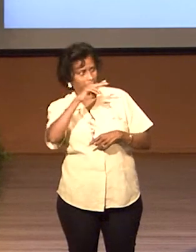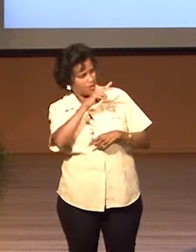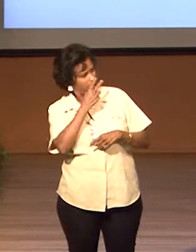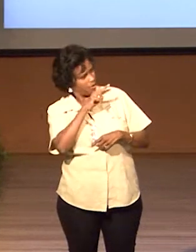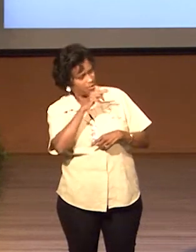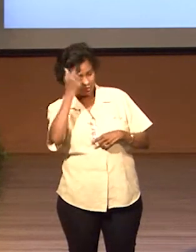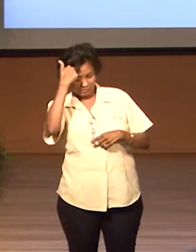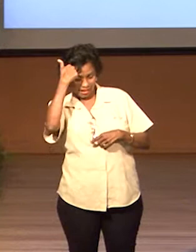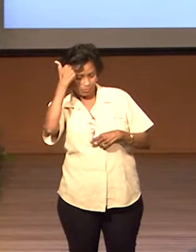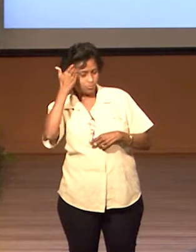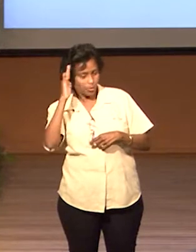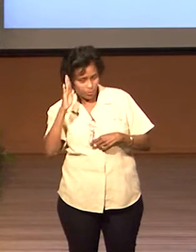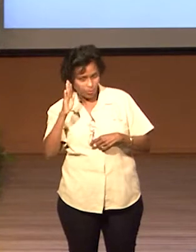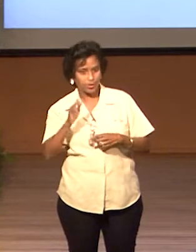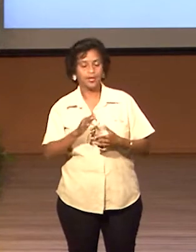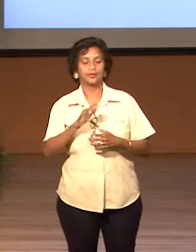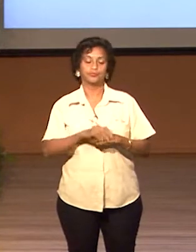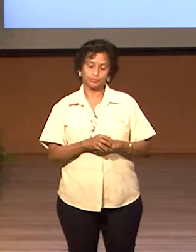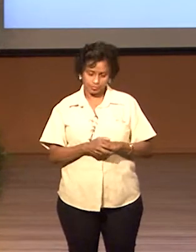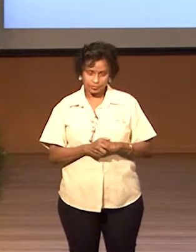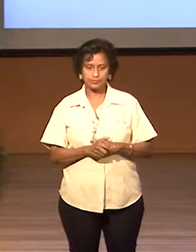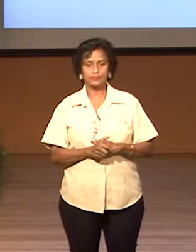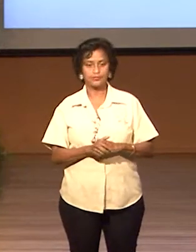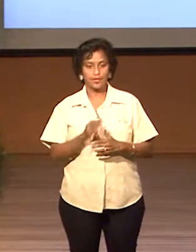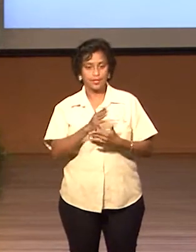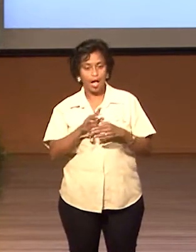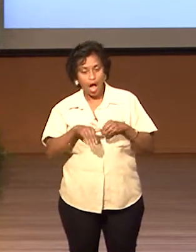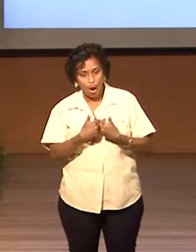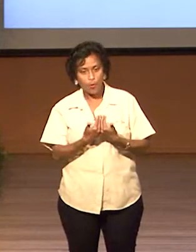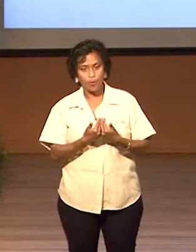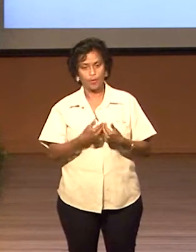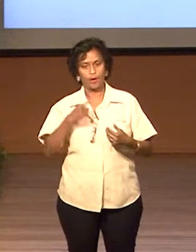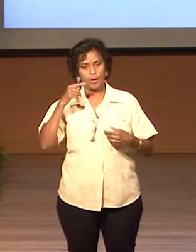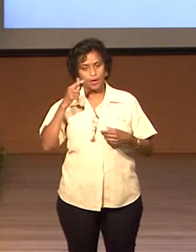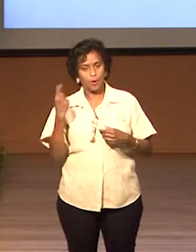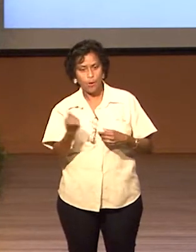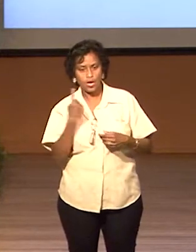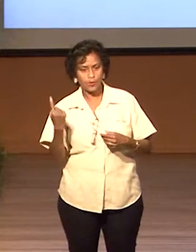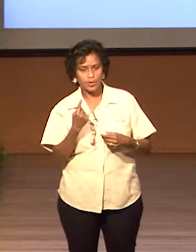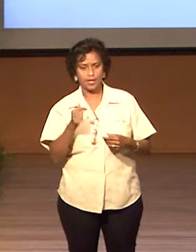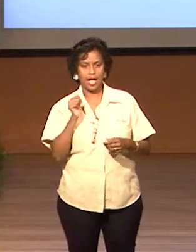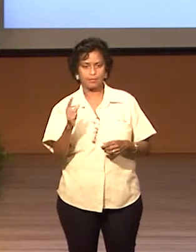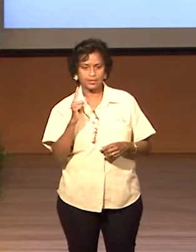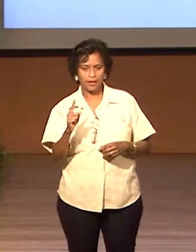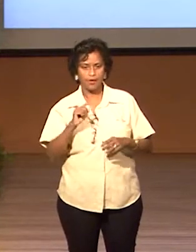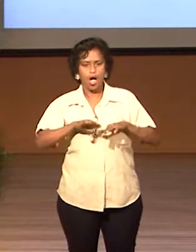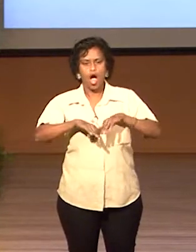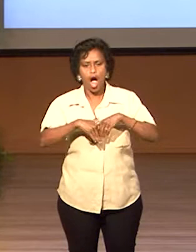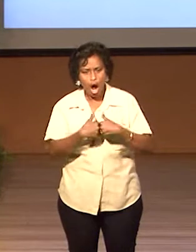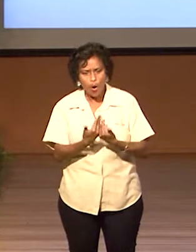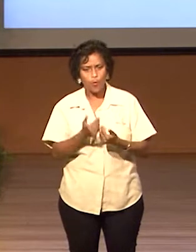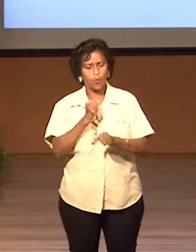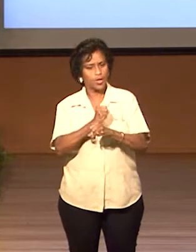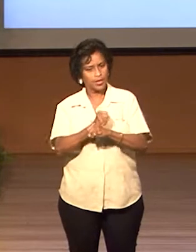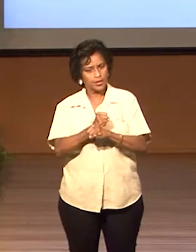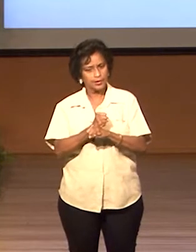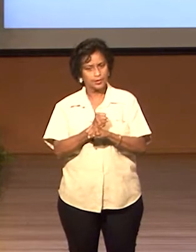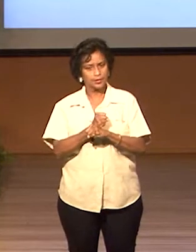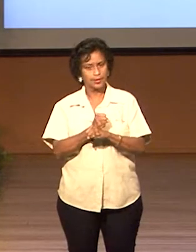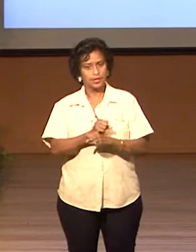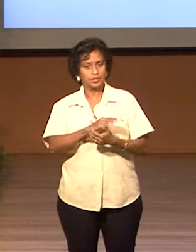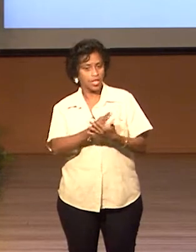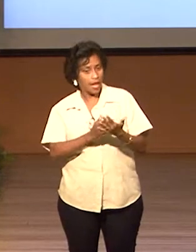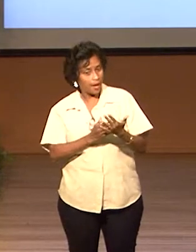behavior, interfere with the way they think about themselves, and of course interfere with the way they function. And it is this interference,